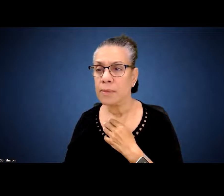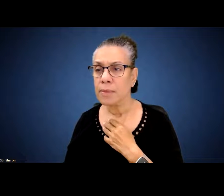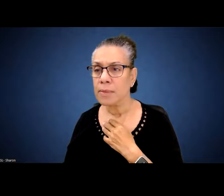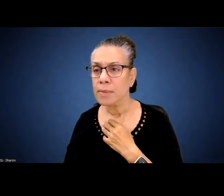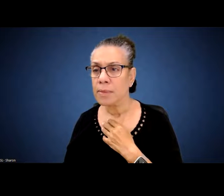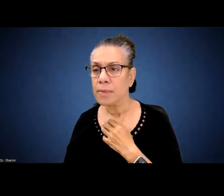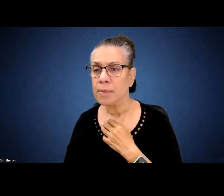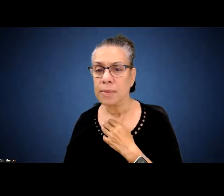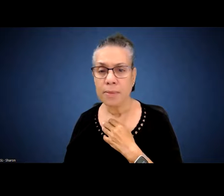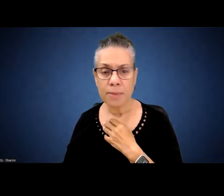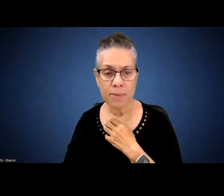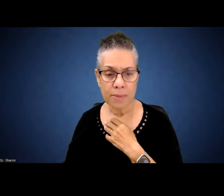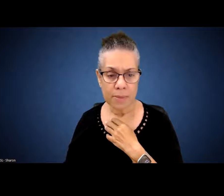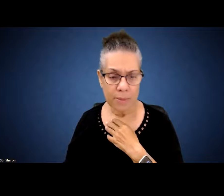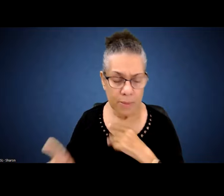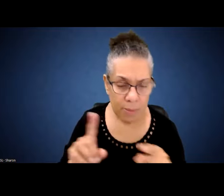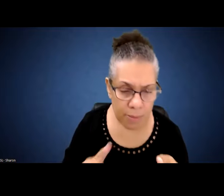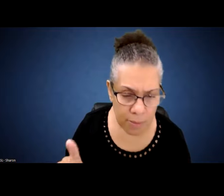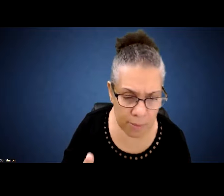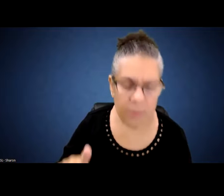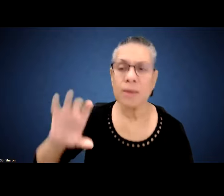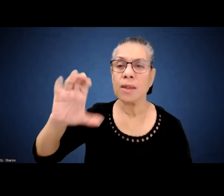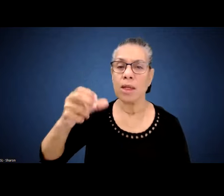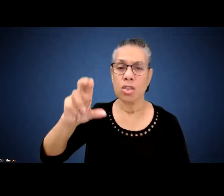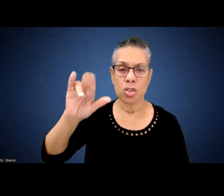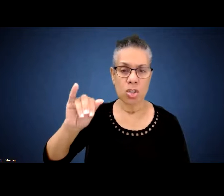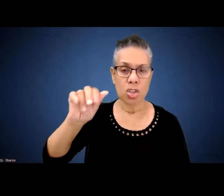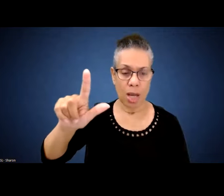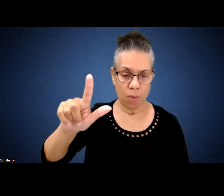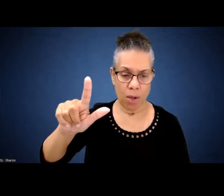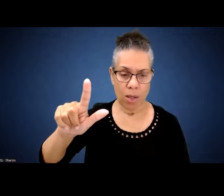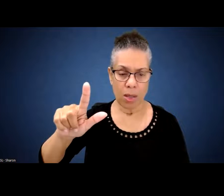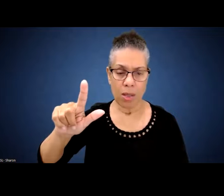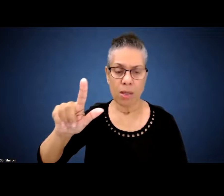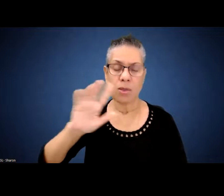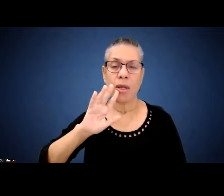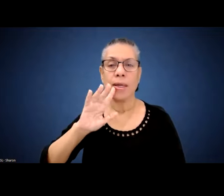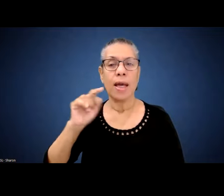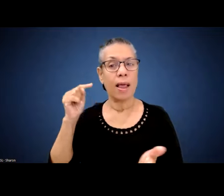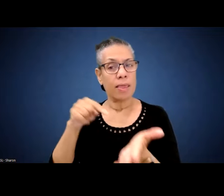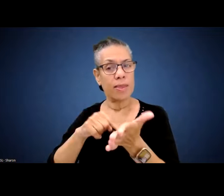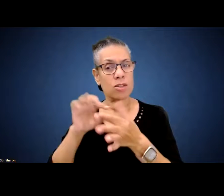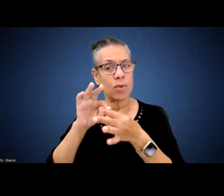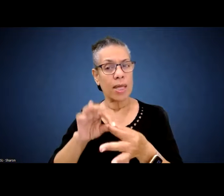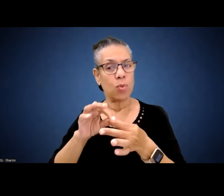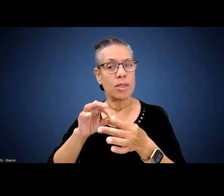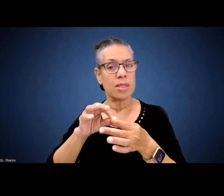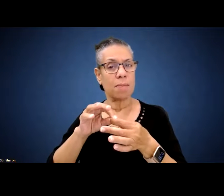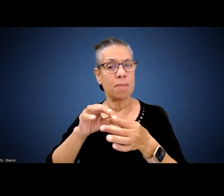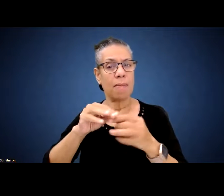whatnot have to do with, and I might be wrong, but have to do with like the proximity to some sort of environmental